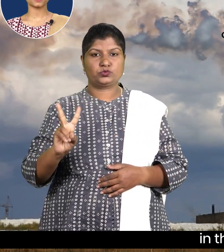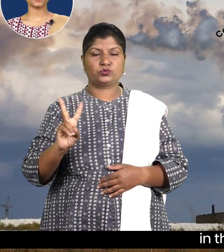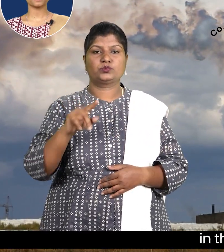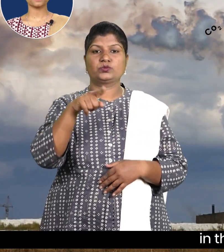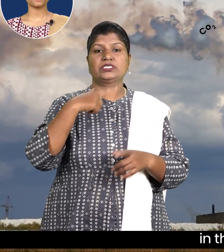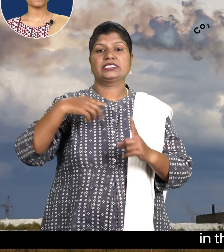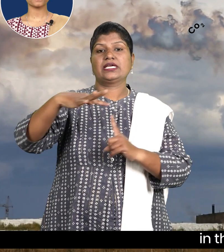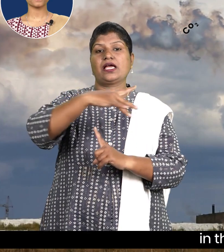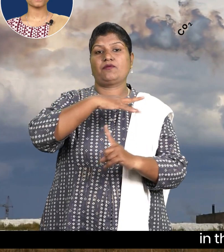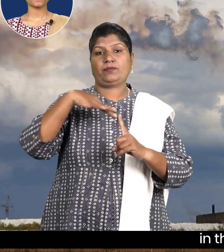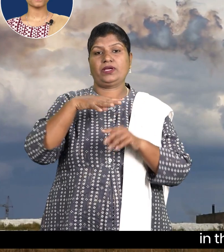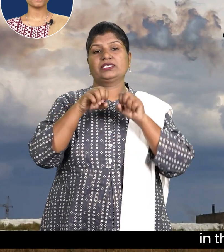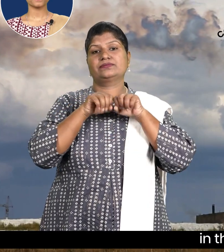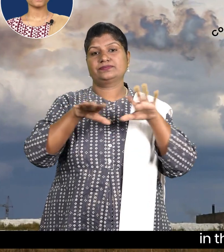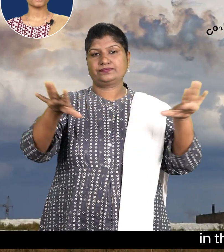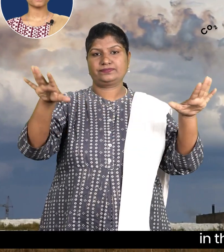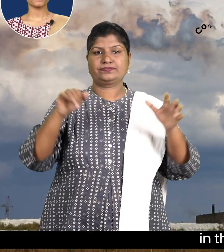environment.